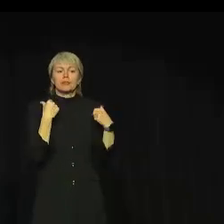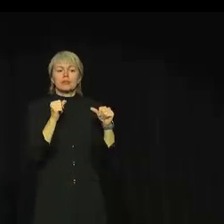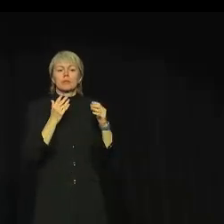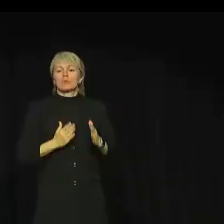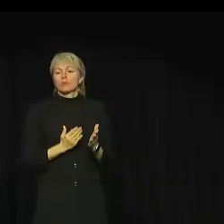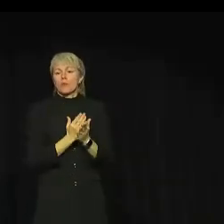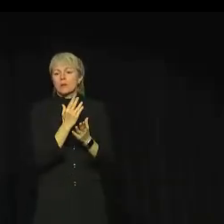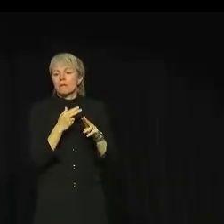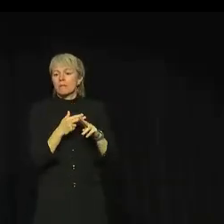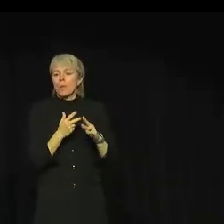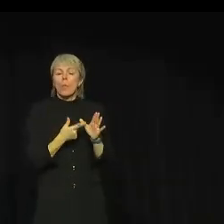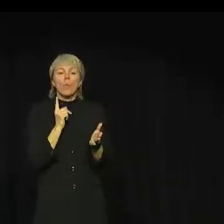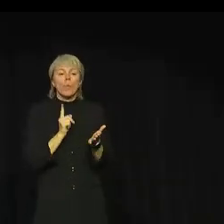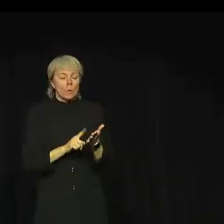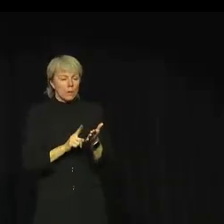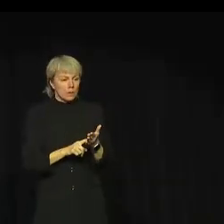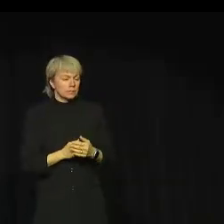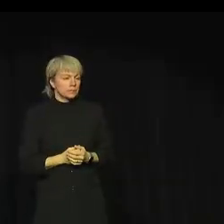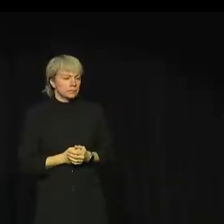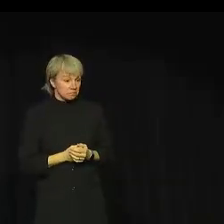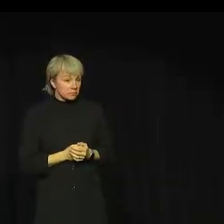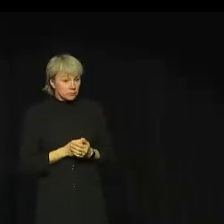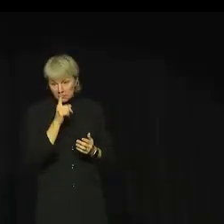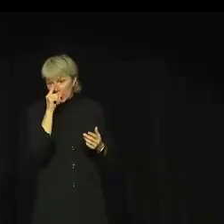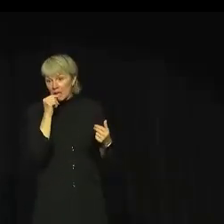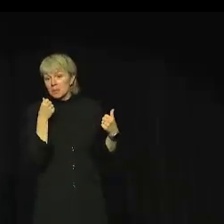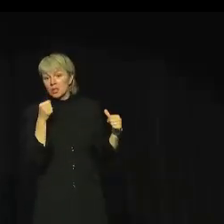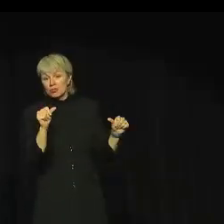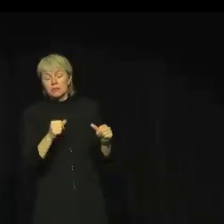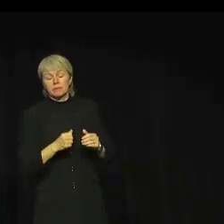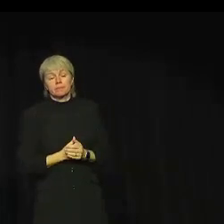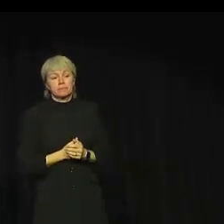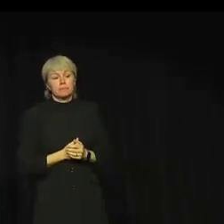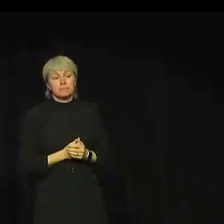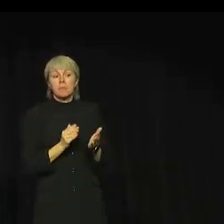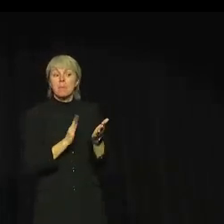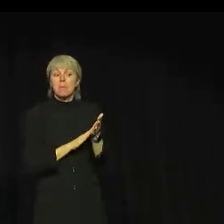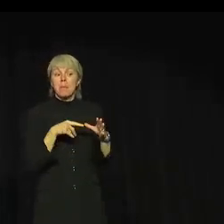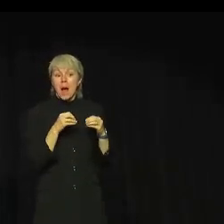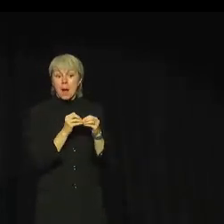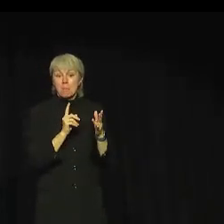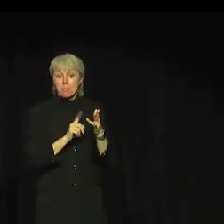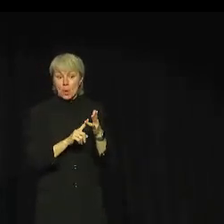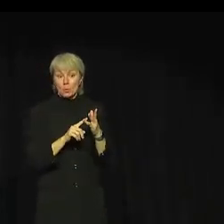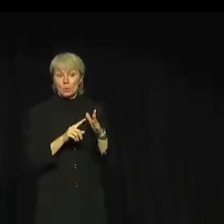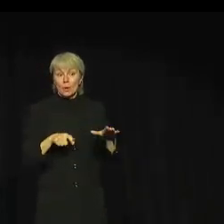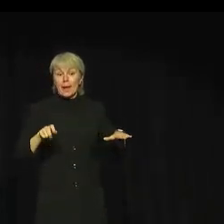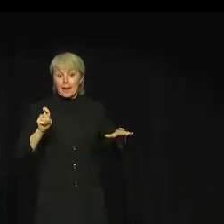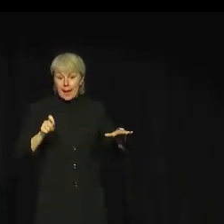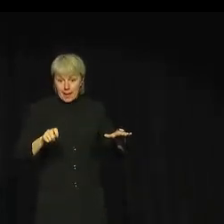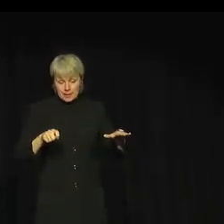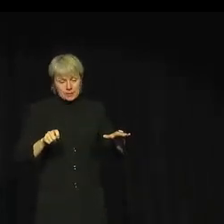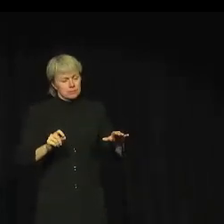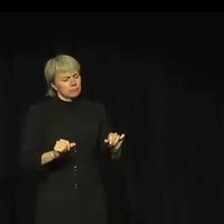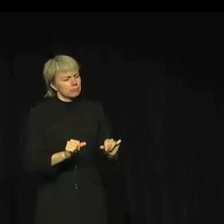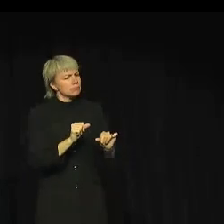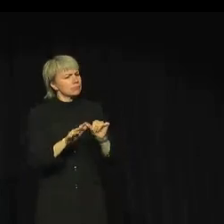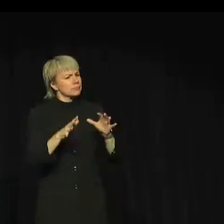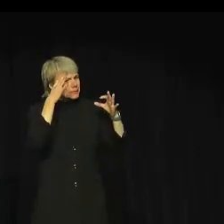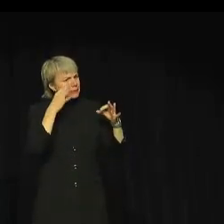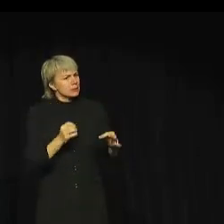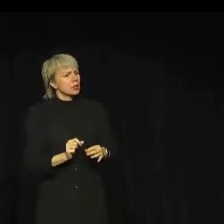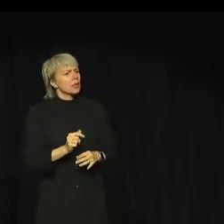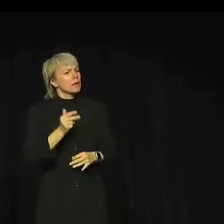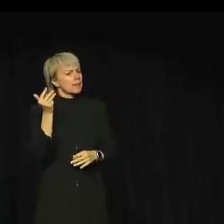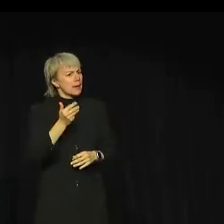be done. In the Mabo case, which was a great decision in 1992